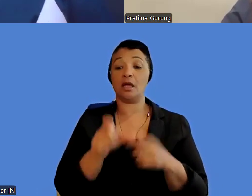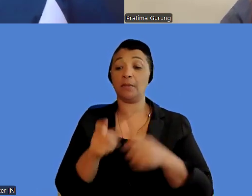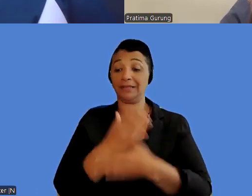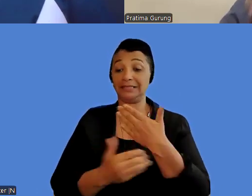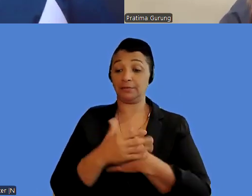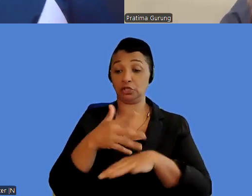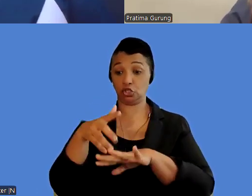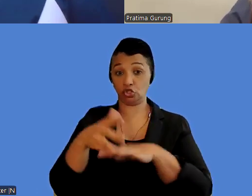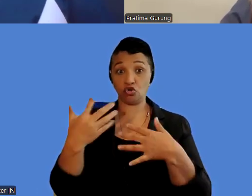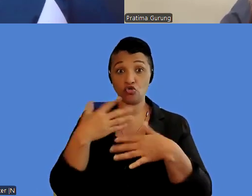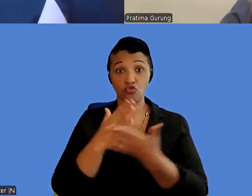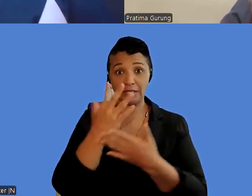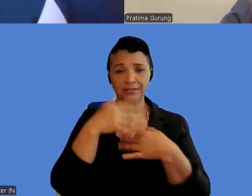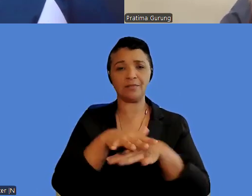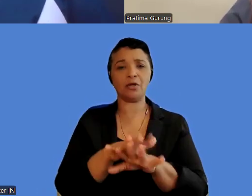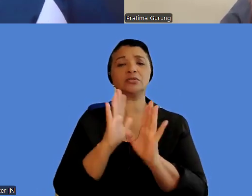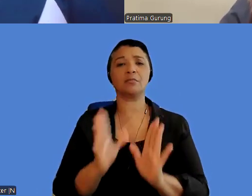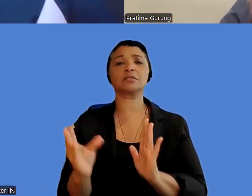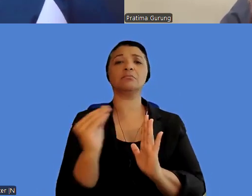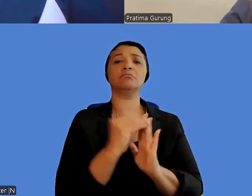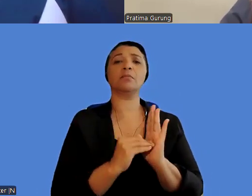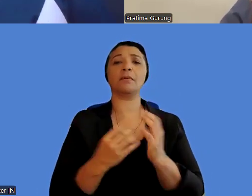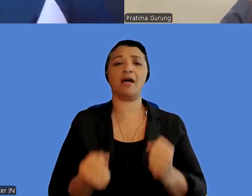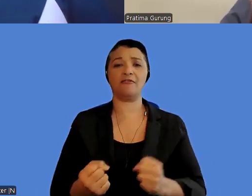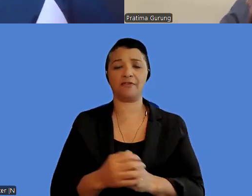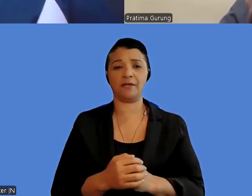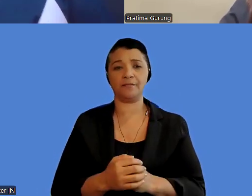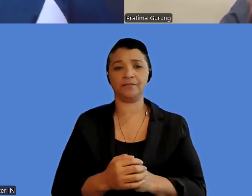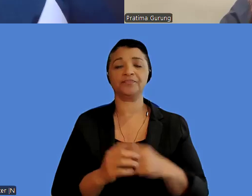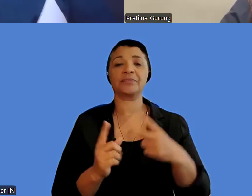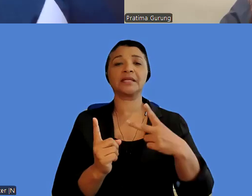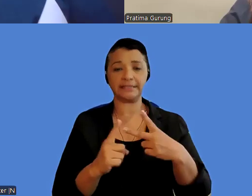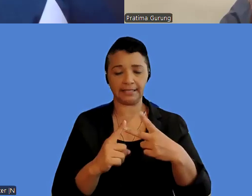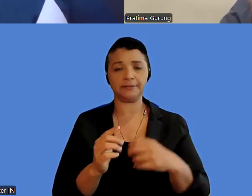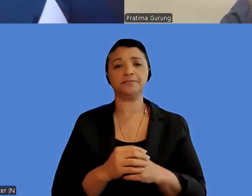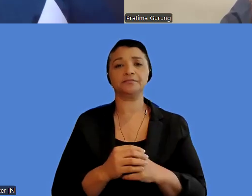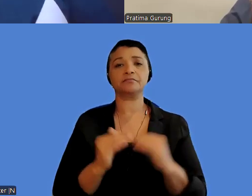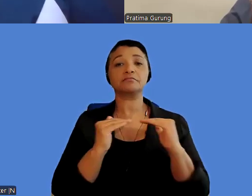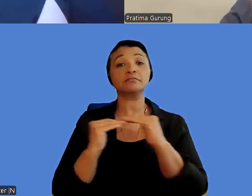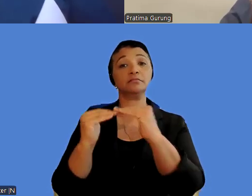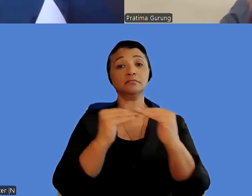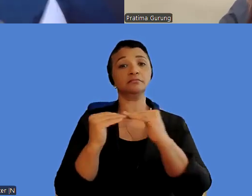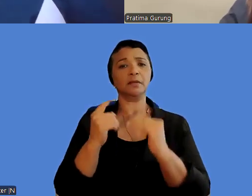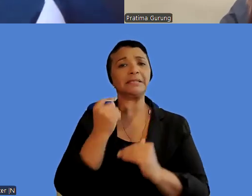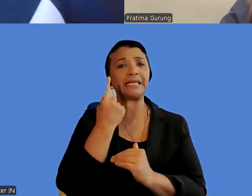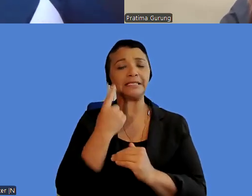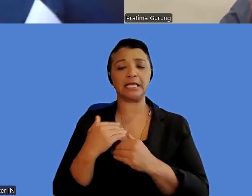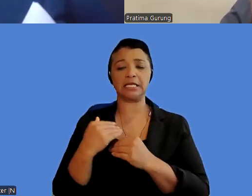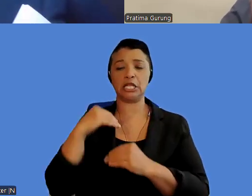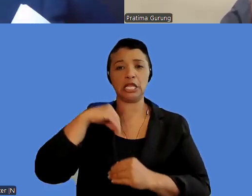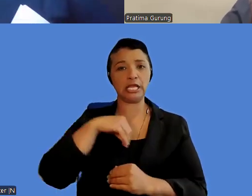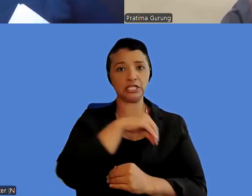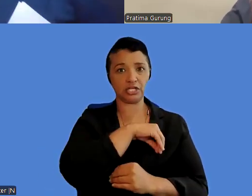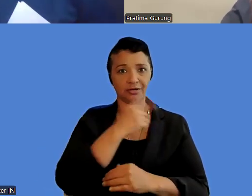disabilities has to be clearly reflected. The second thing is about the common understanding about the intersectional identities